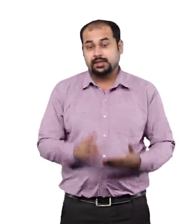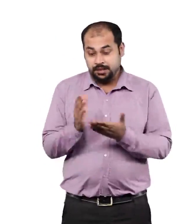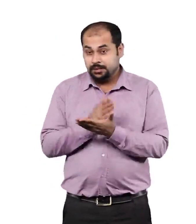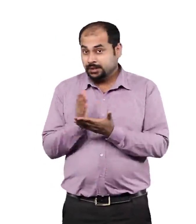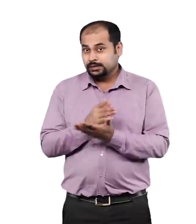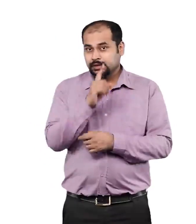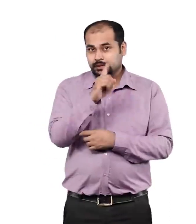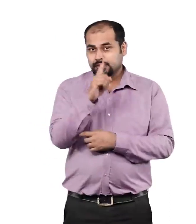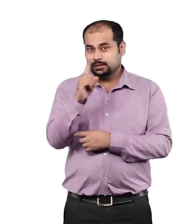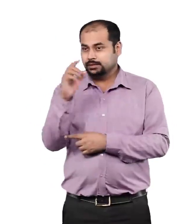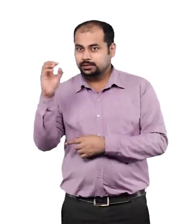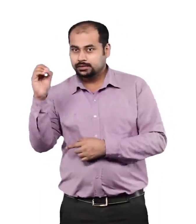Page 110.